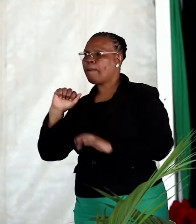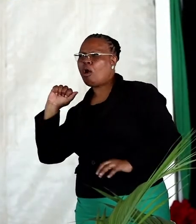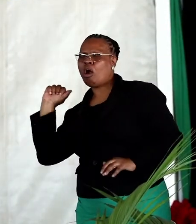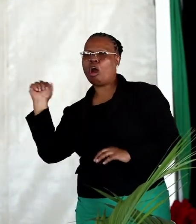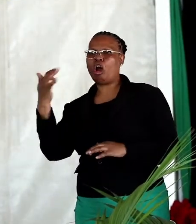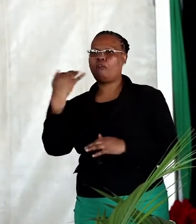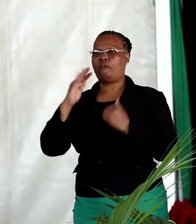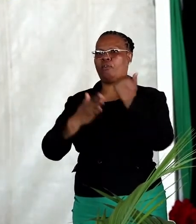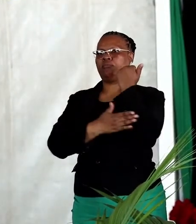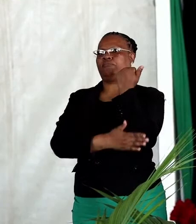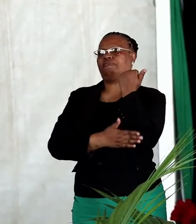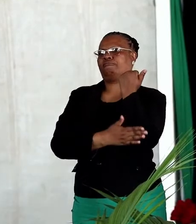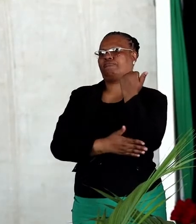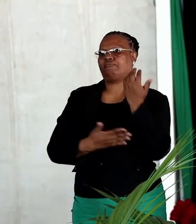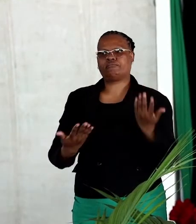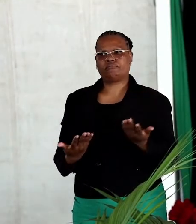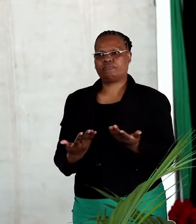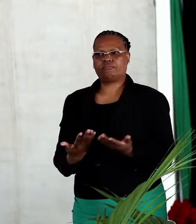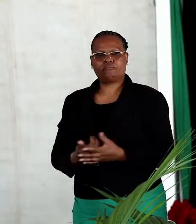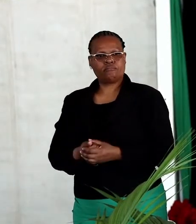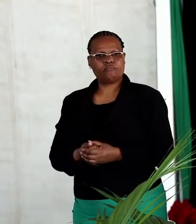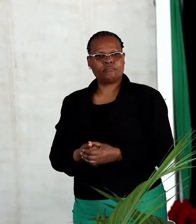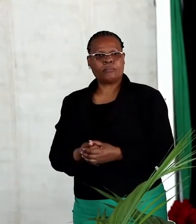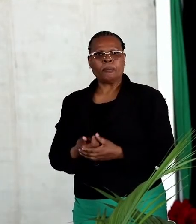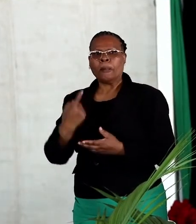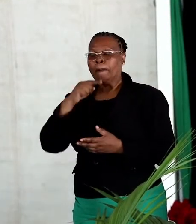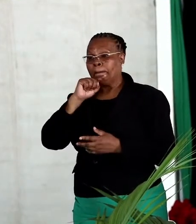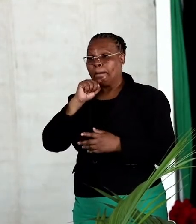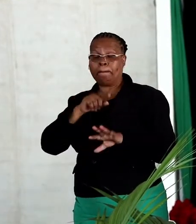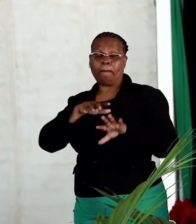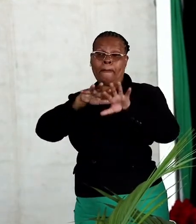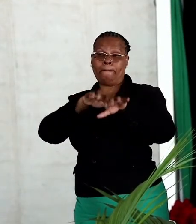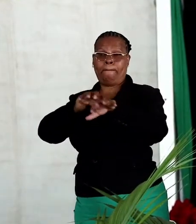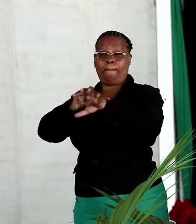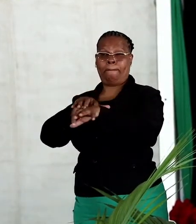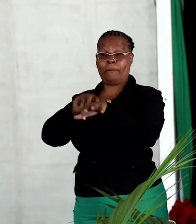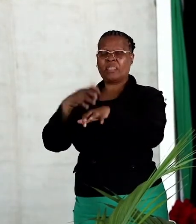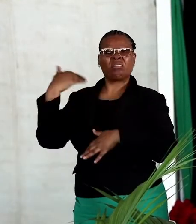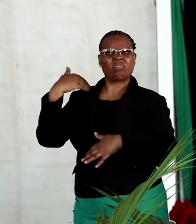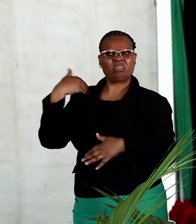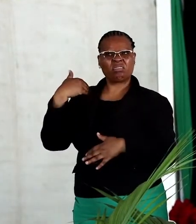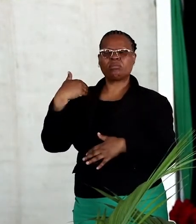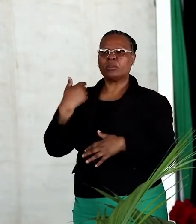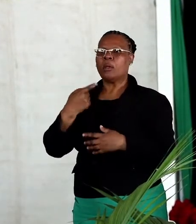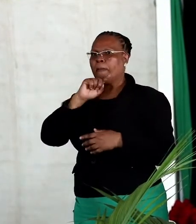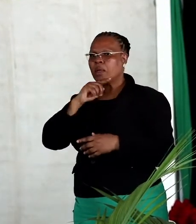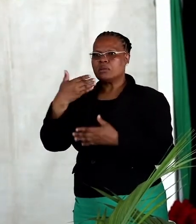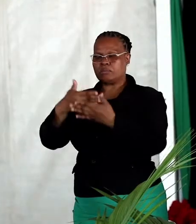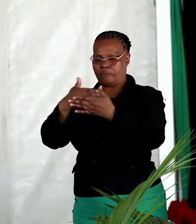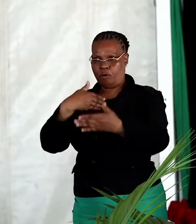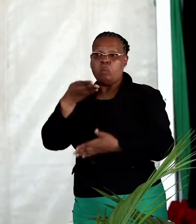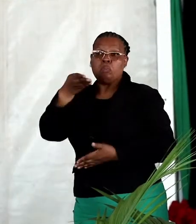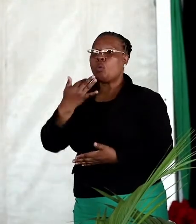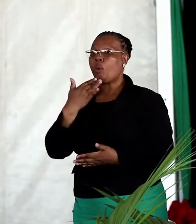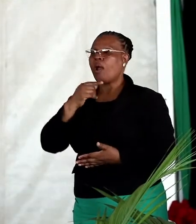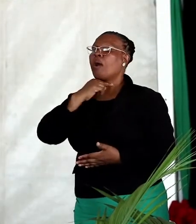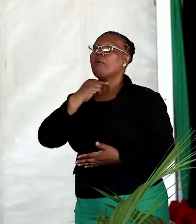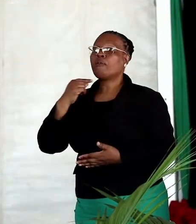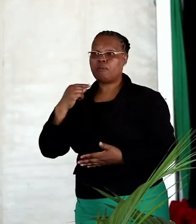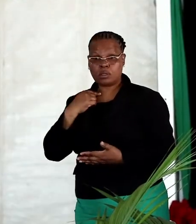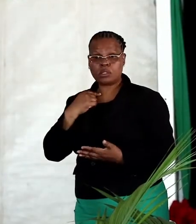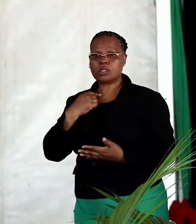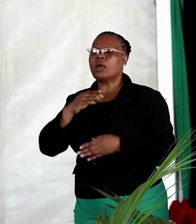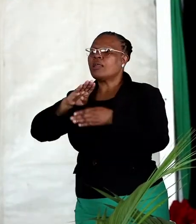The march ngelaxesha yayikhokelwa ngabefundisi. That is why today, as the Bhisho